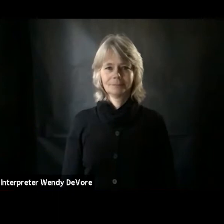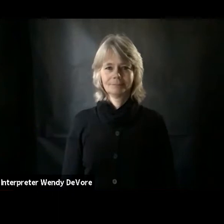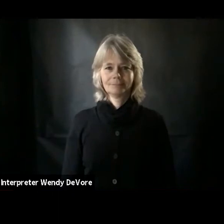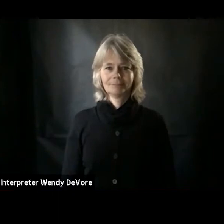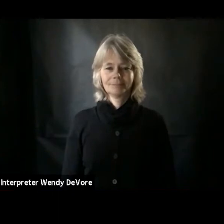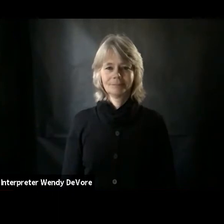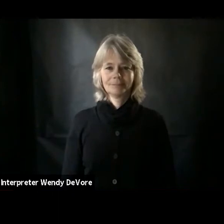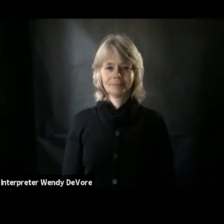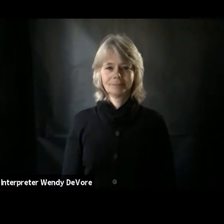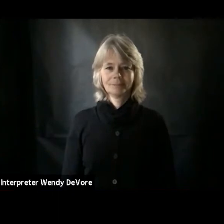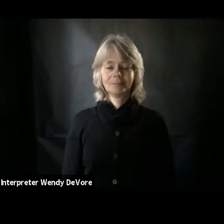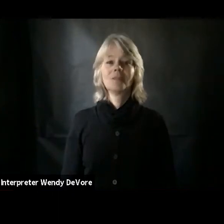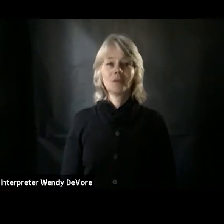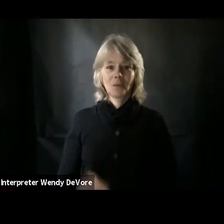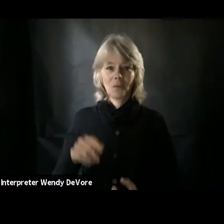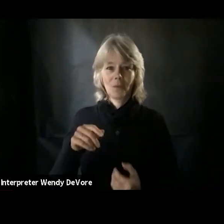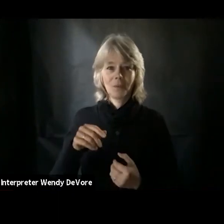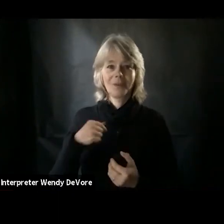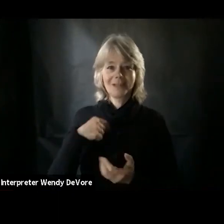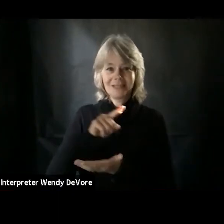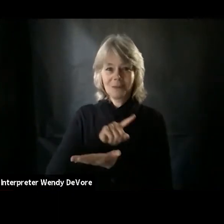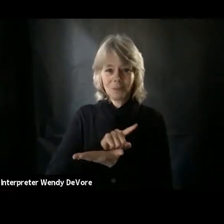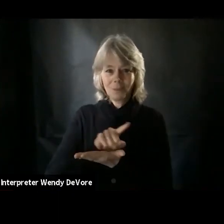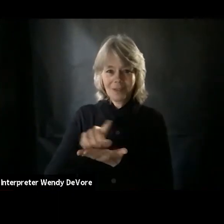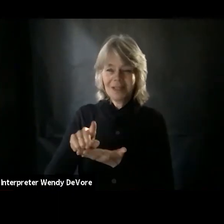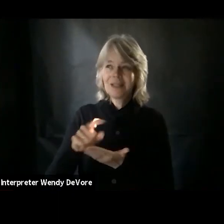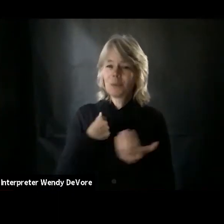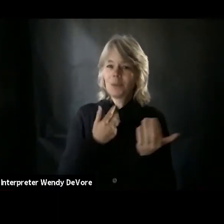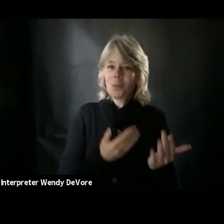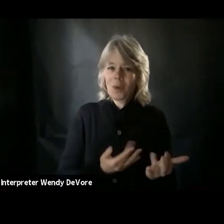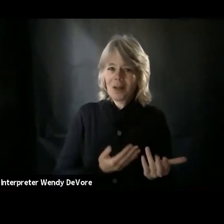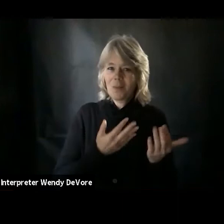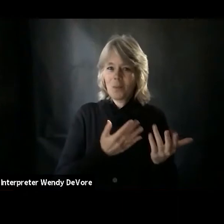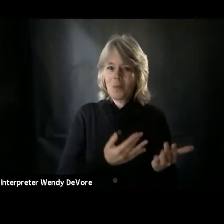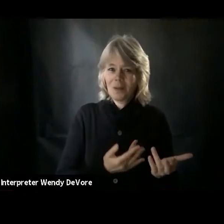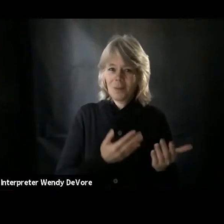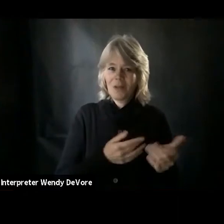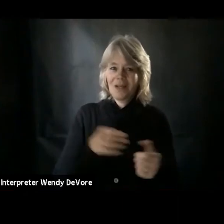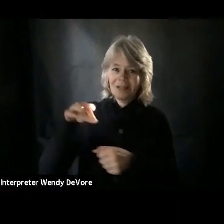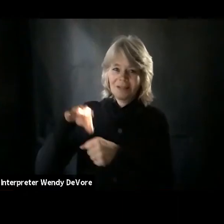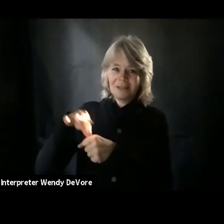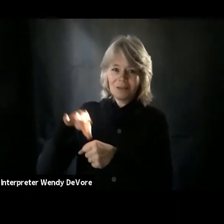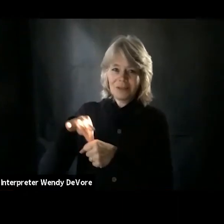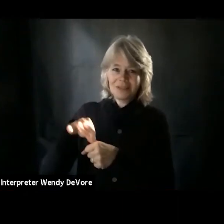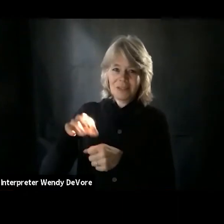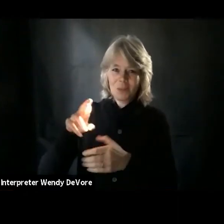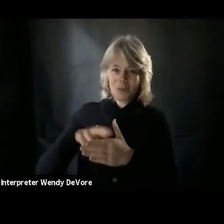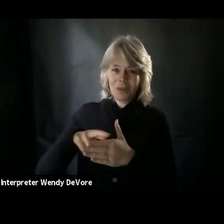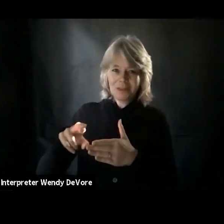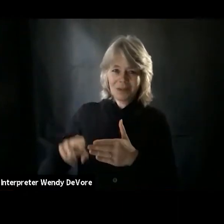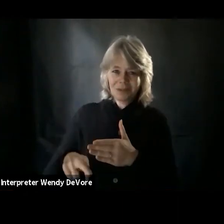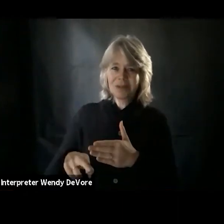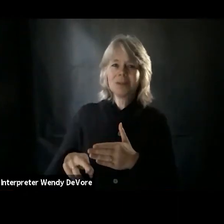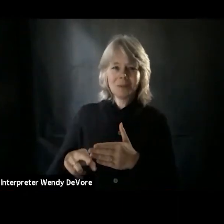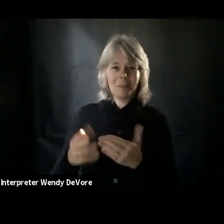During this coming week, as we await the results of elections, it will be tempting to